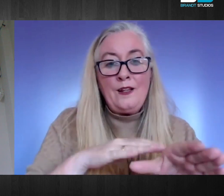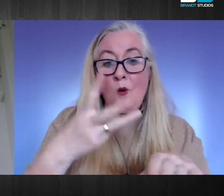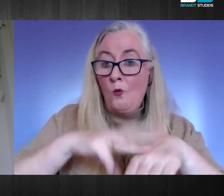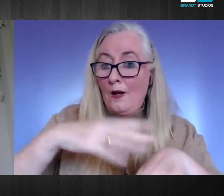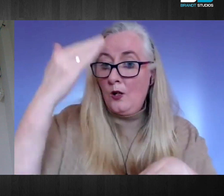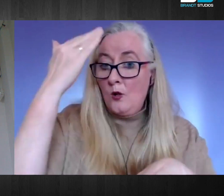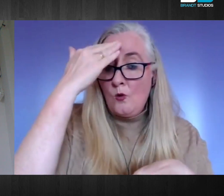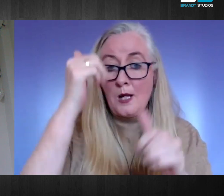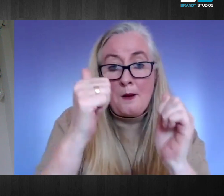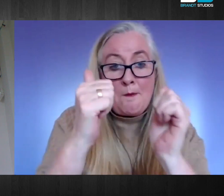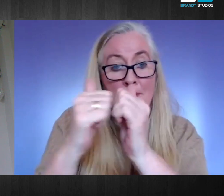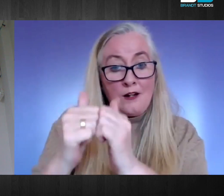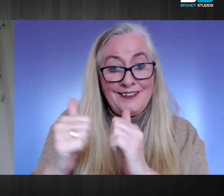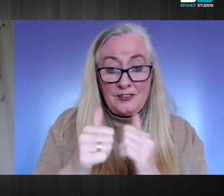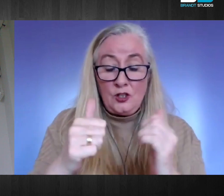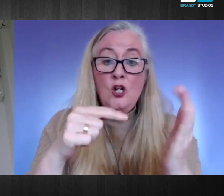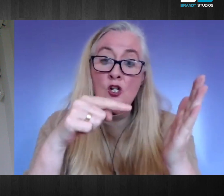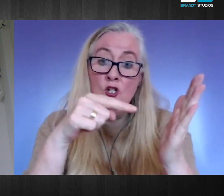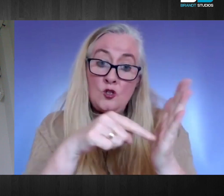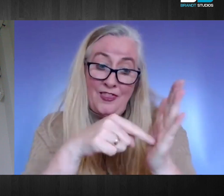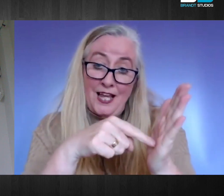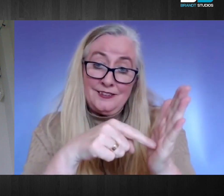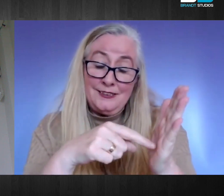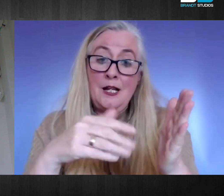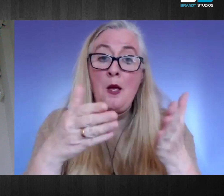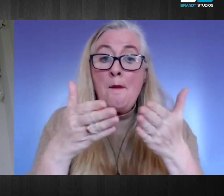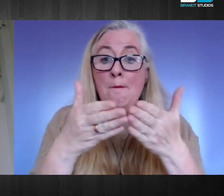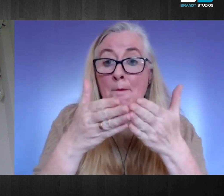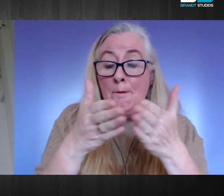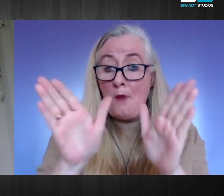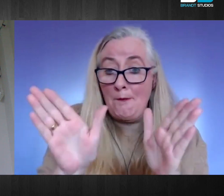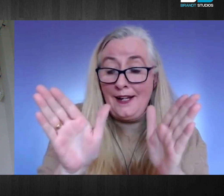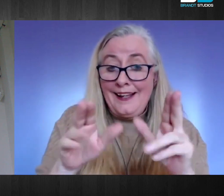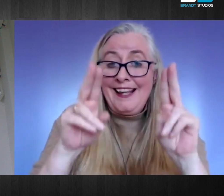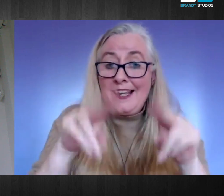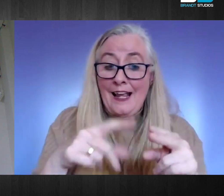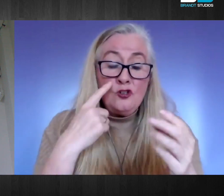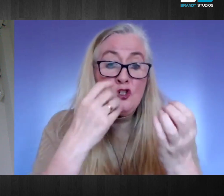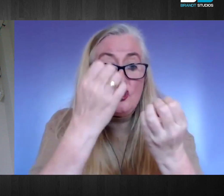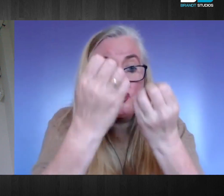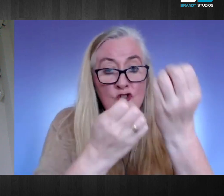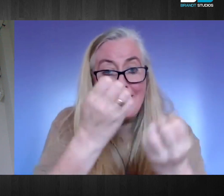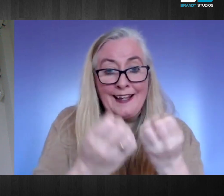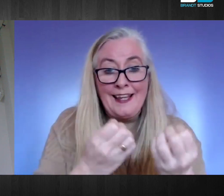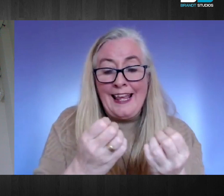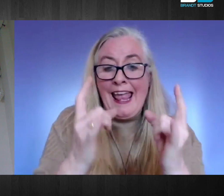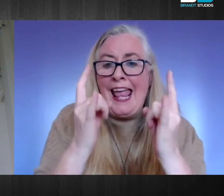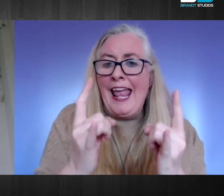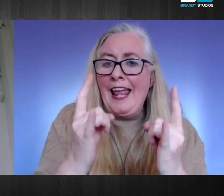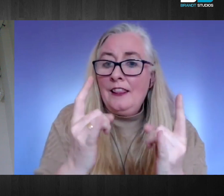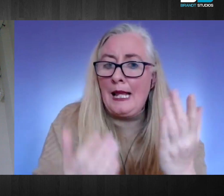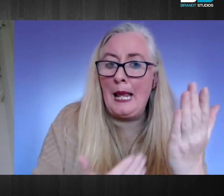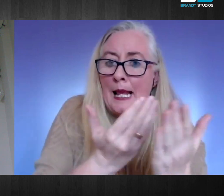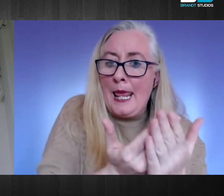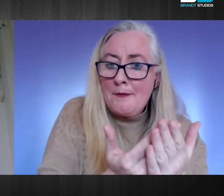is where it's for the public, and where they can check health claims that are circulated in social